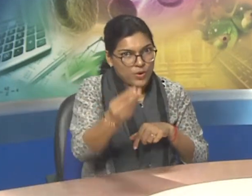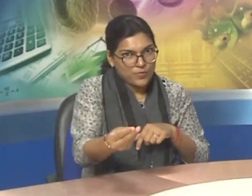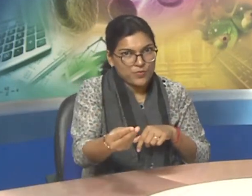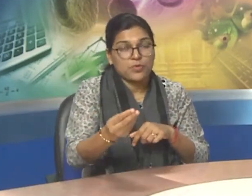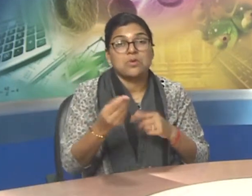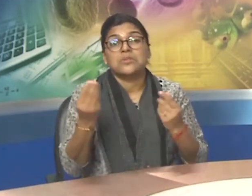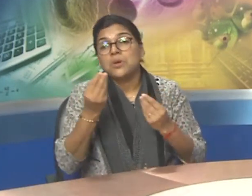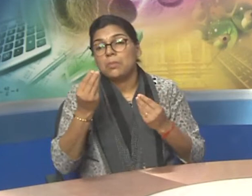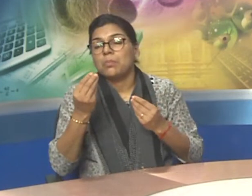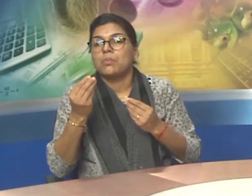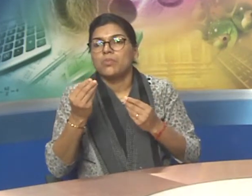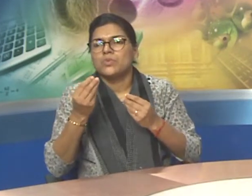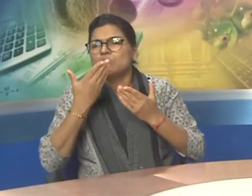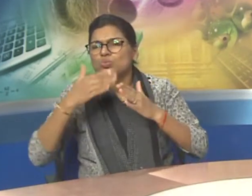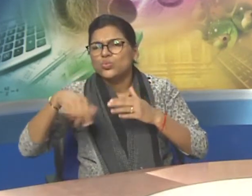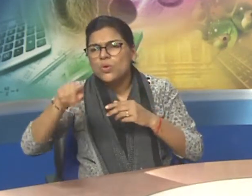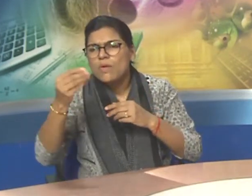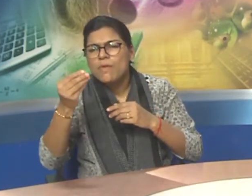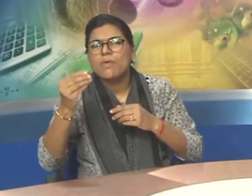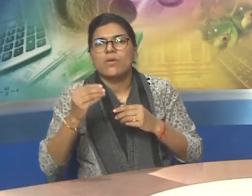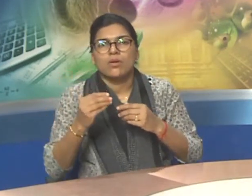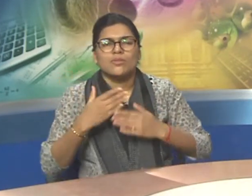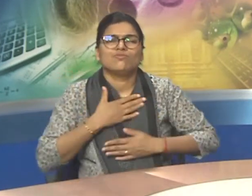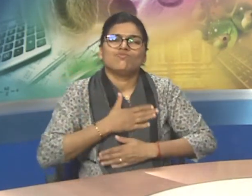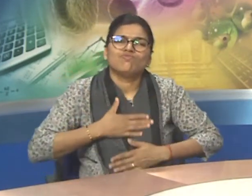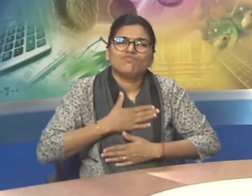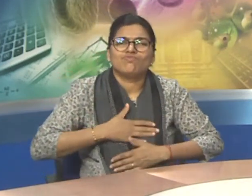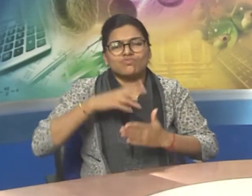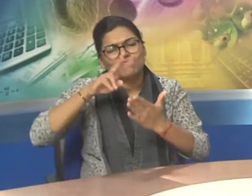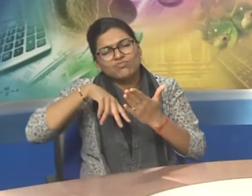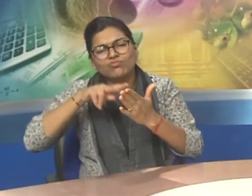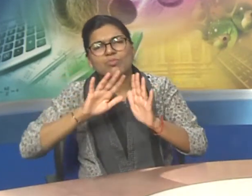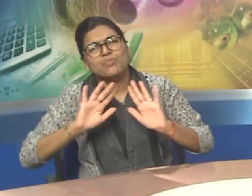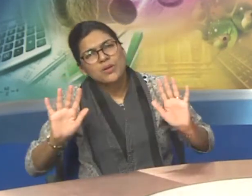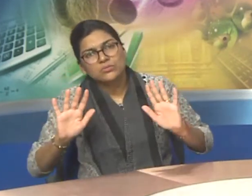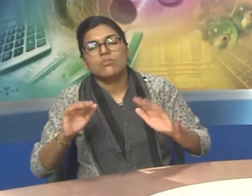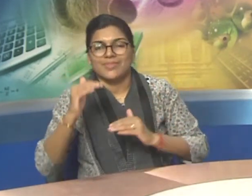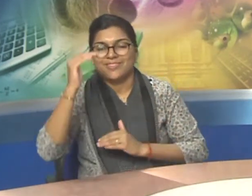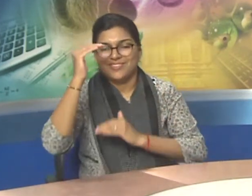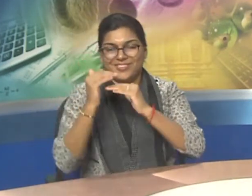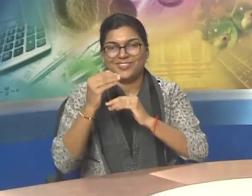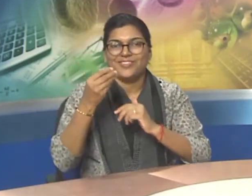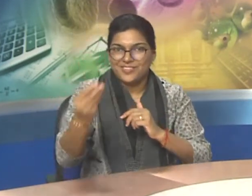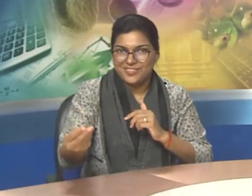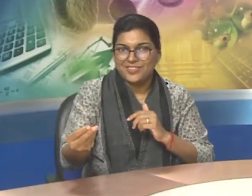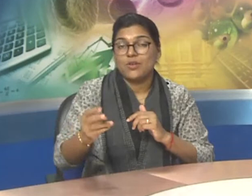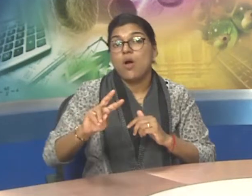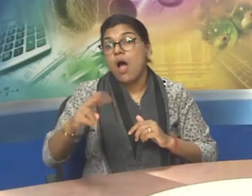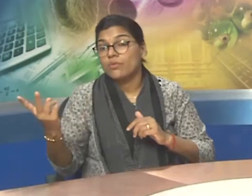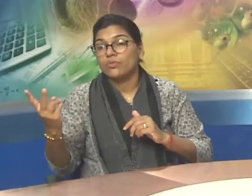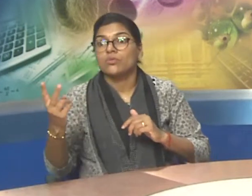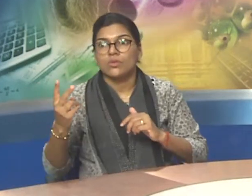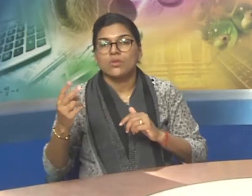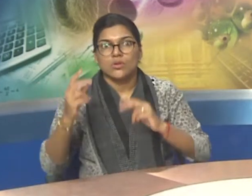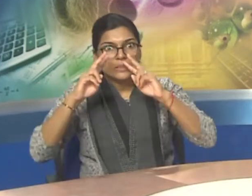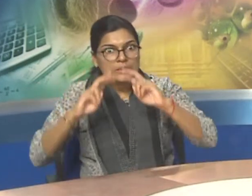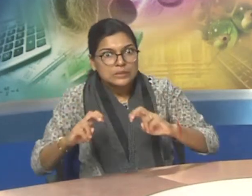are allotted to the students. As we know that in school, the school times